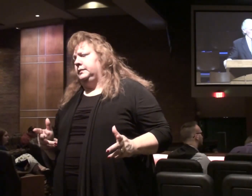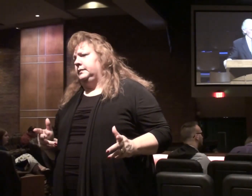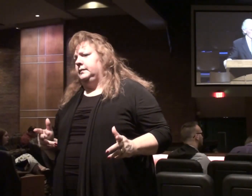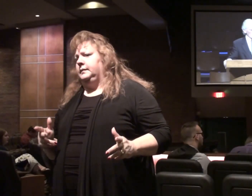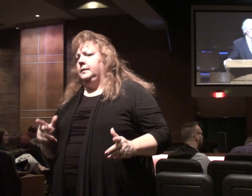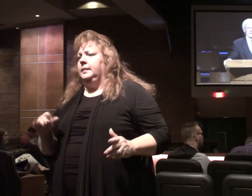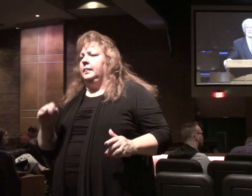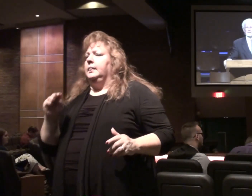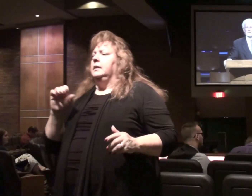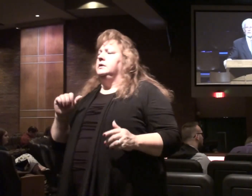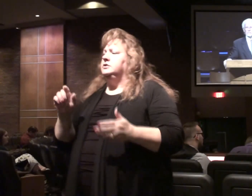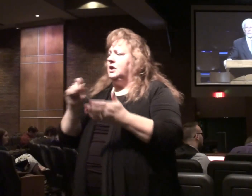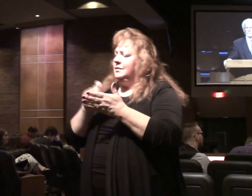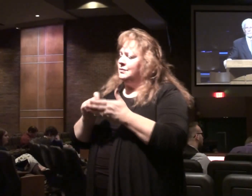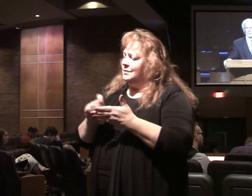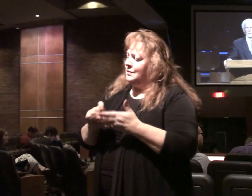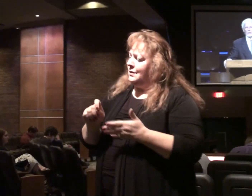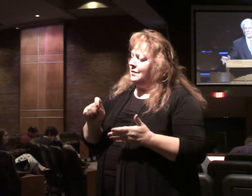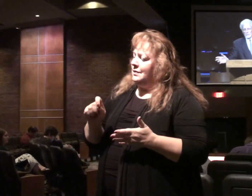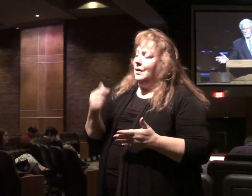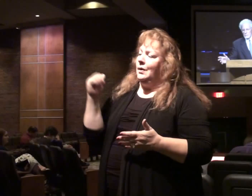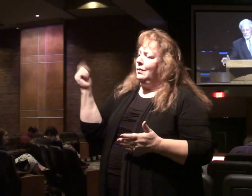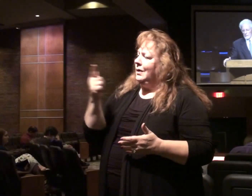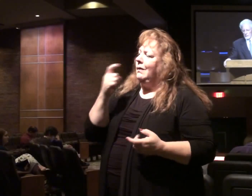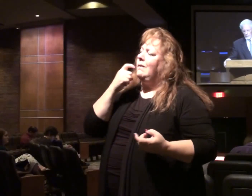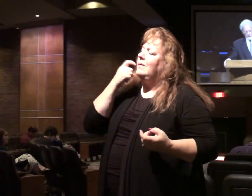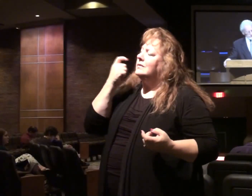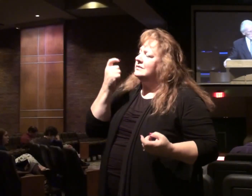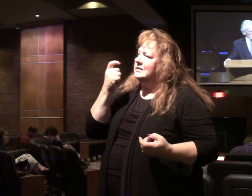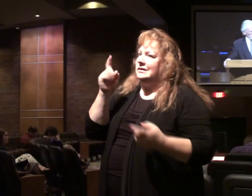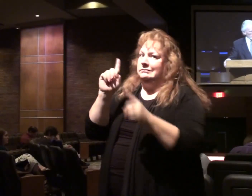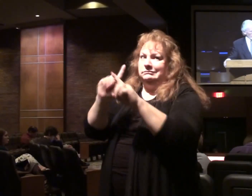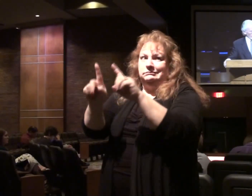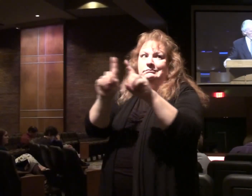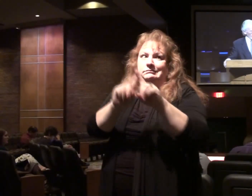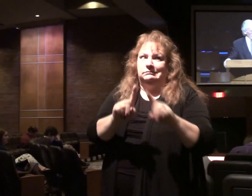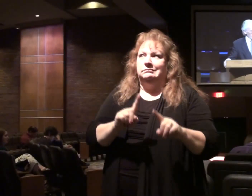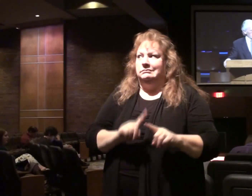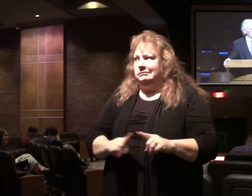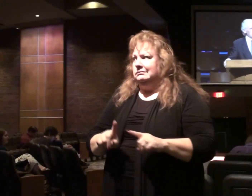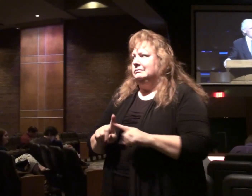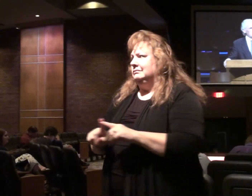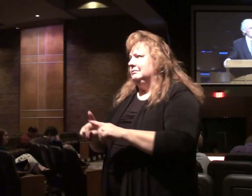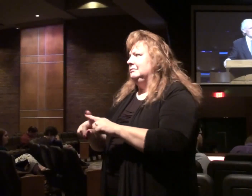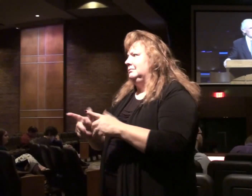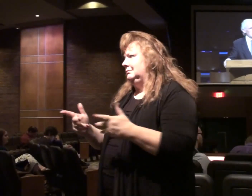As James wrote in James chapter 3, we all stumble in many ways.